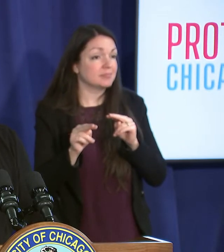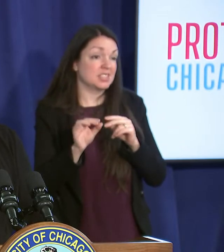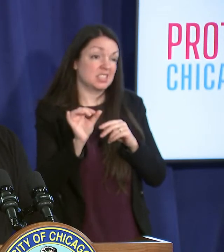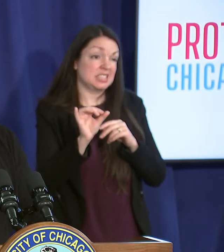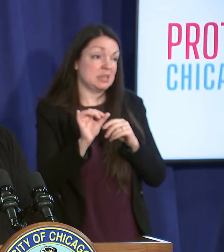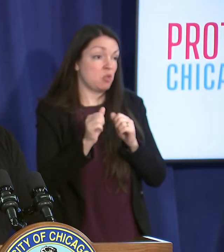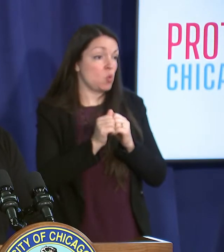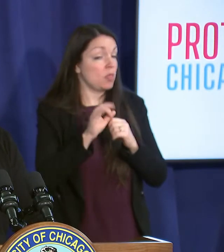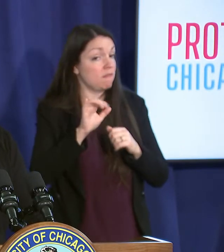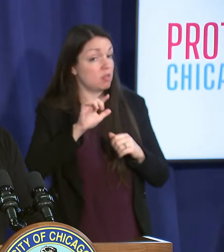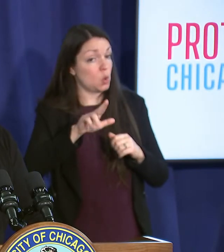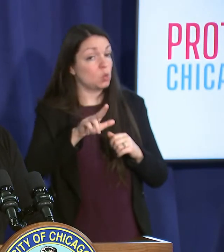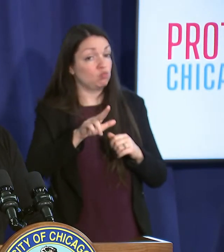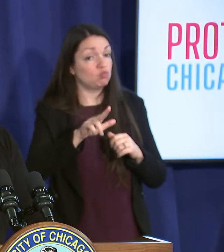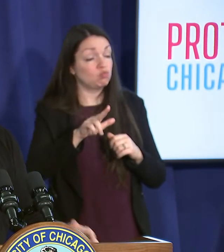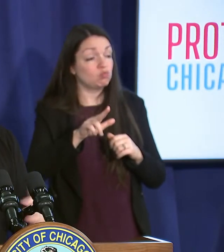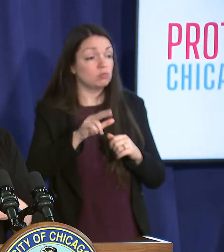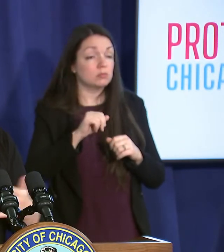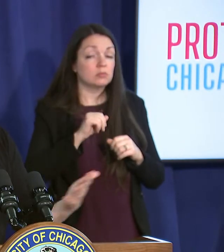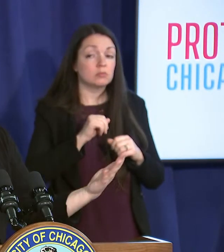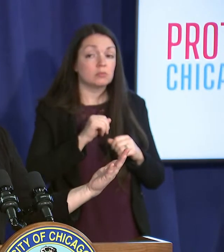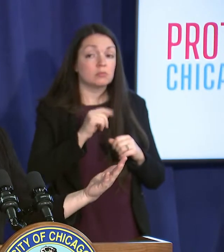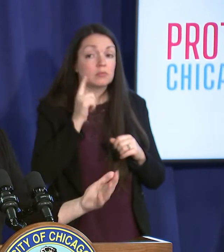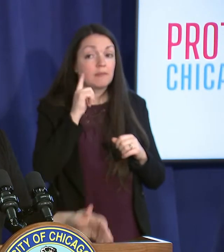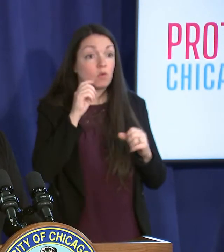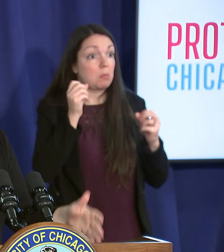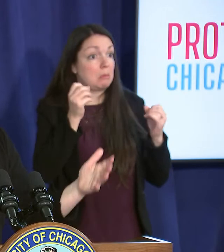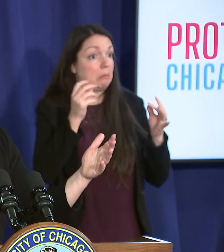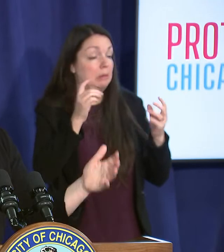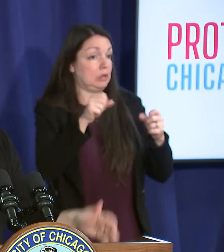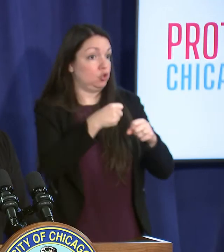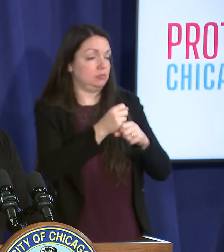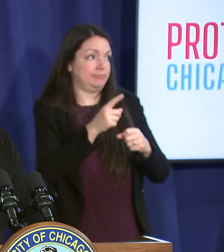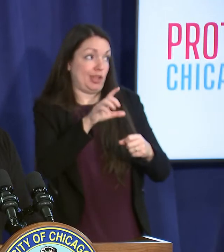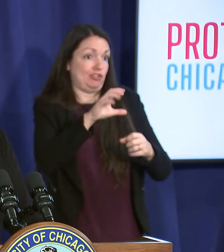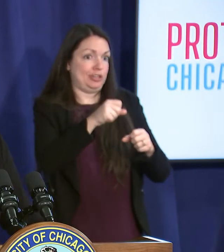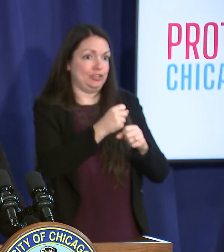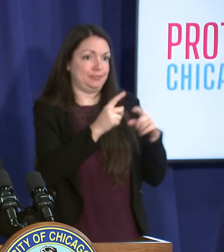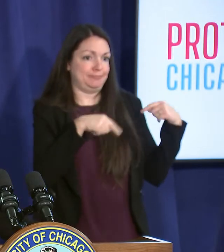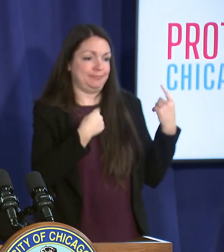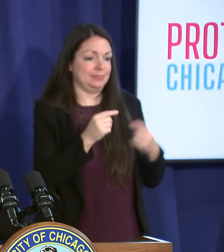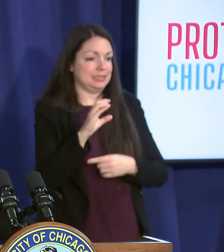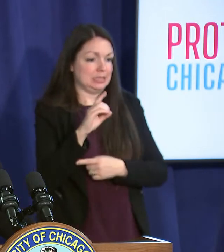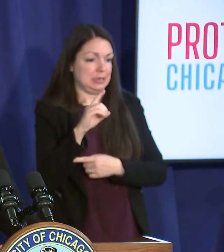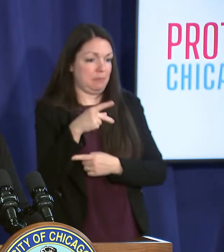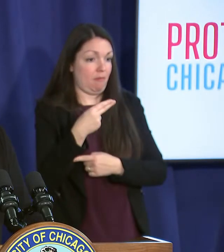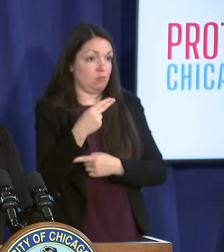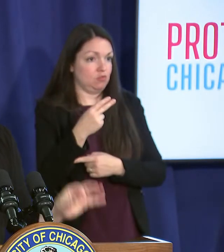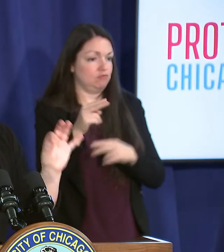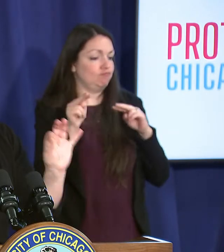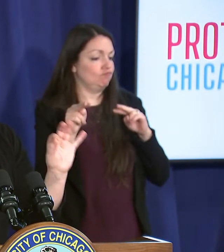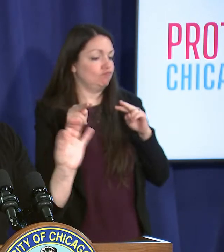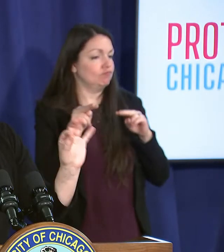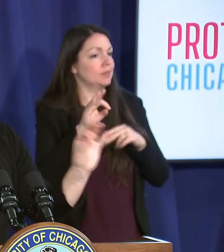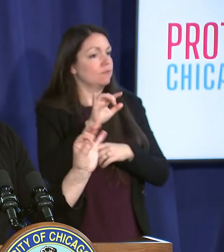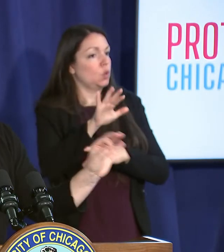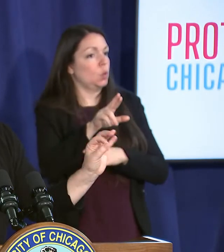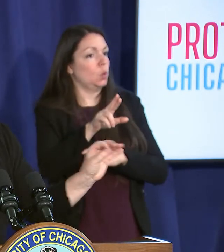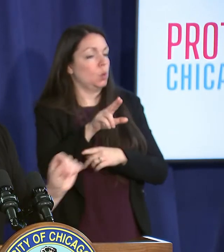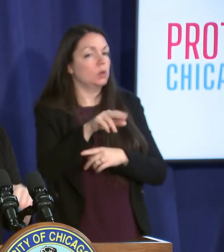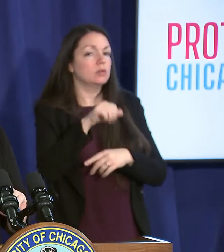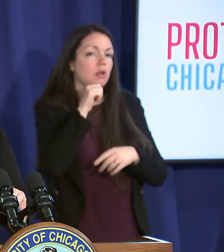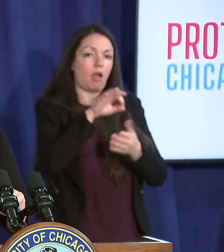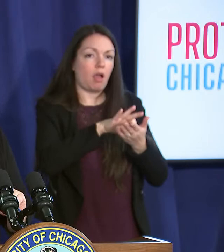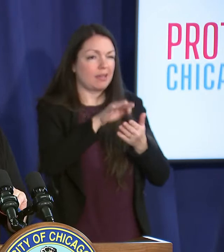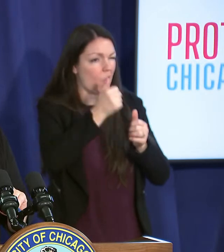way we monitor flu, frankly. So for years and years and years, 100 years, CDPH has monitored influenza. We do not count